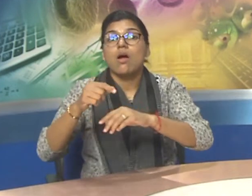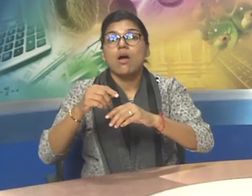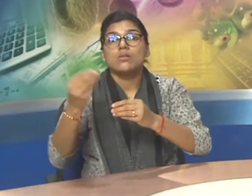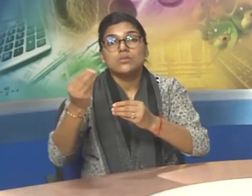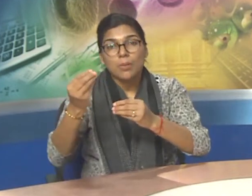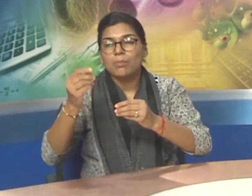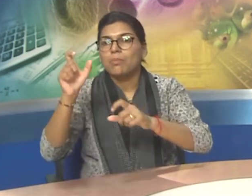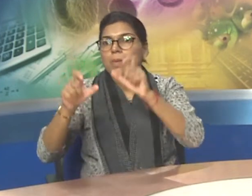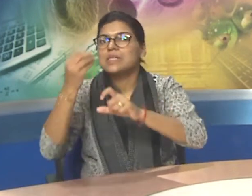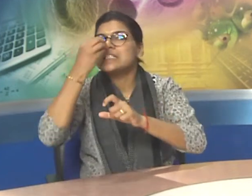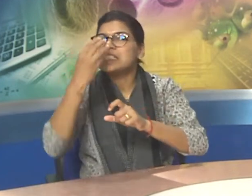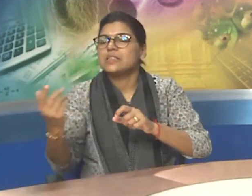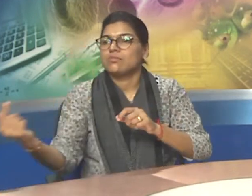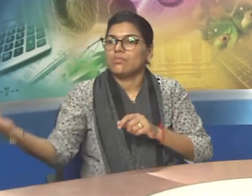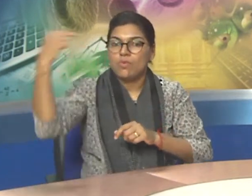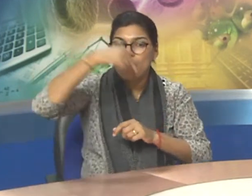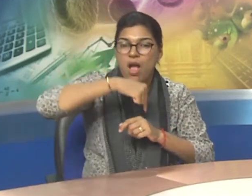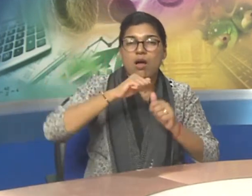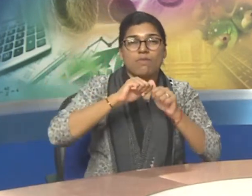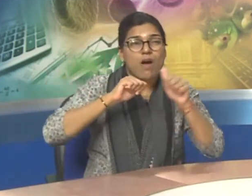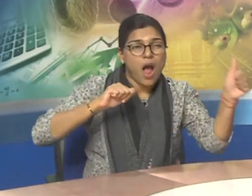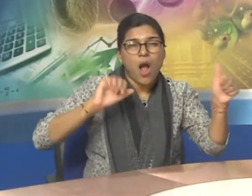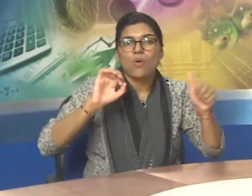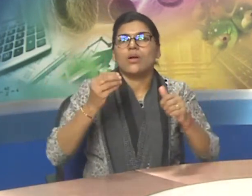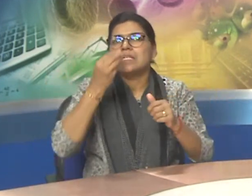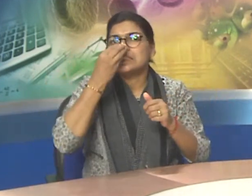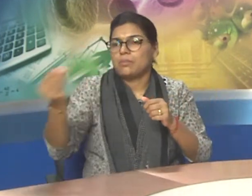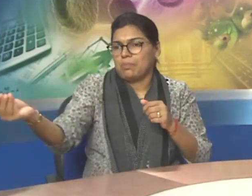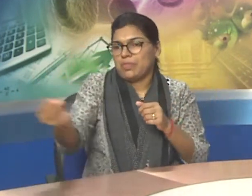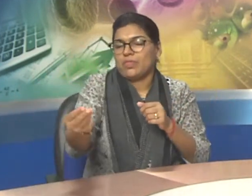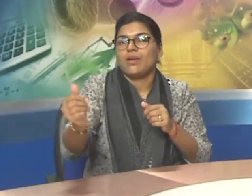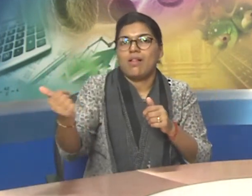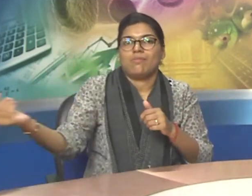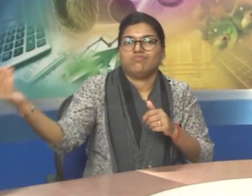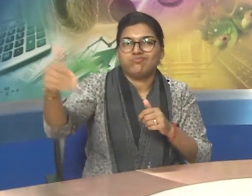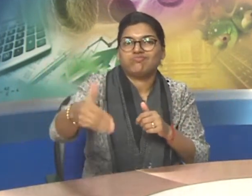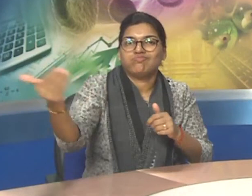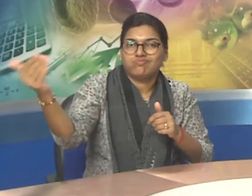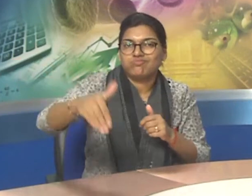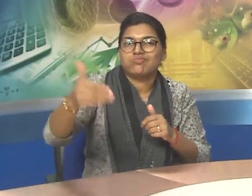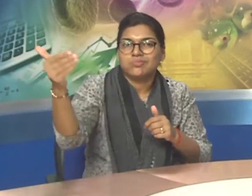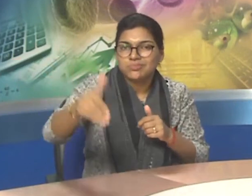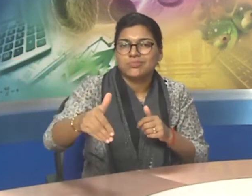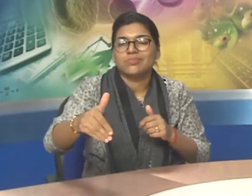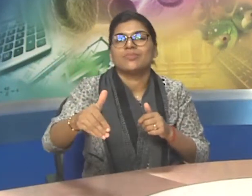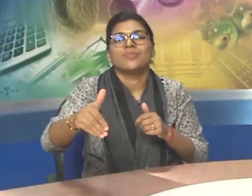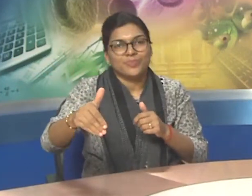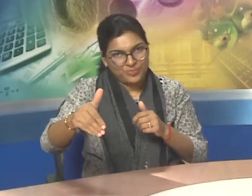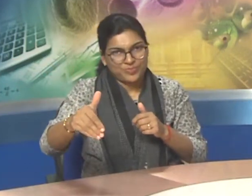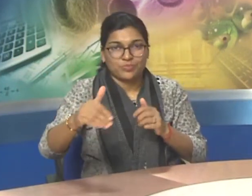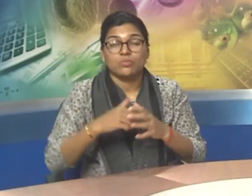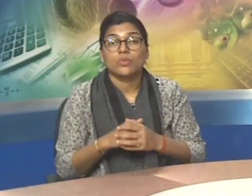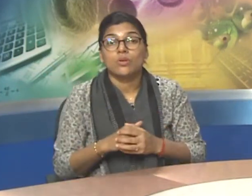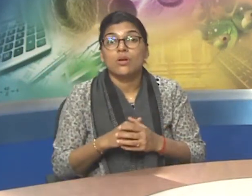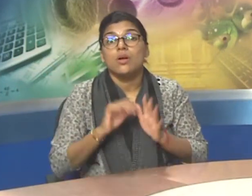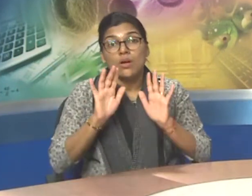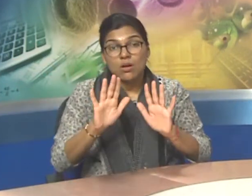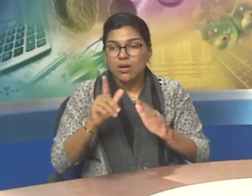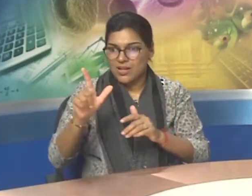It explains that there are many places where libraries are located, and